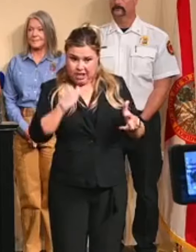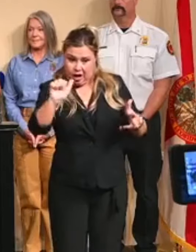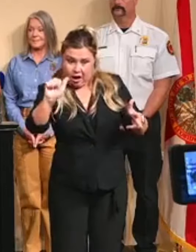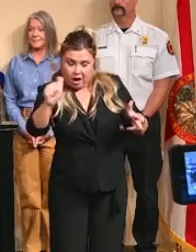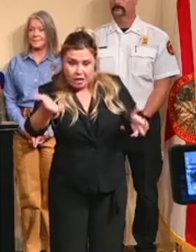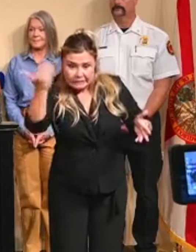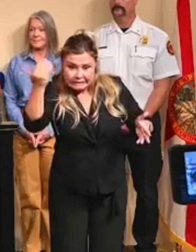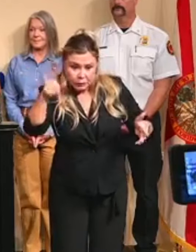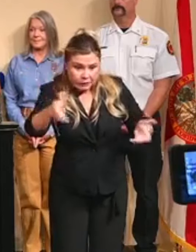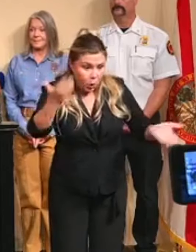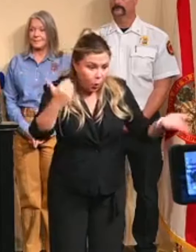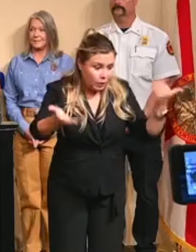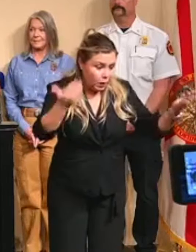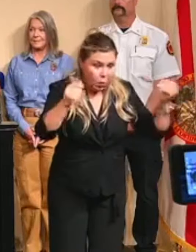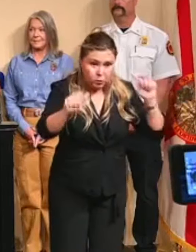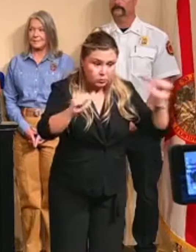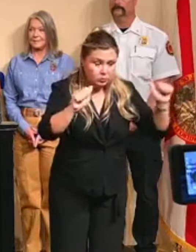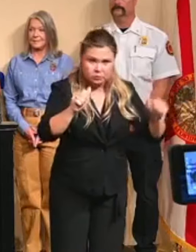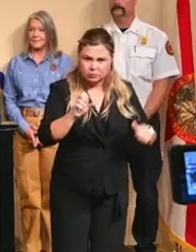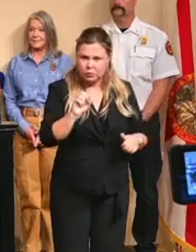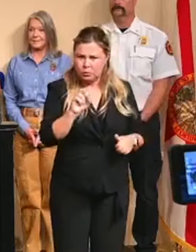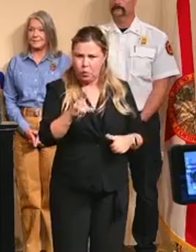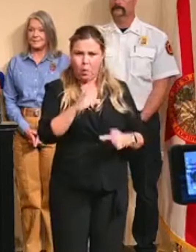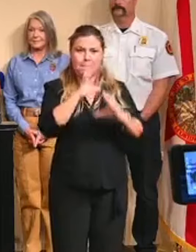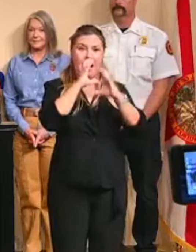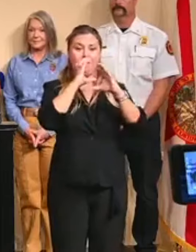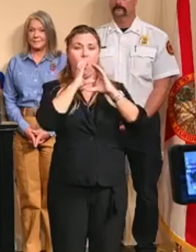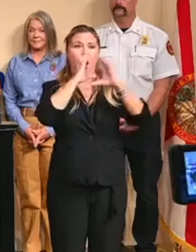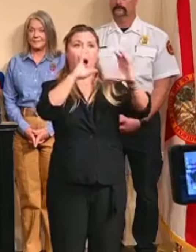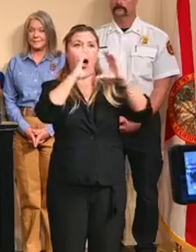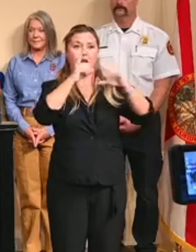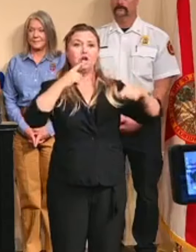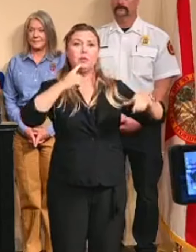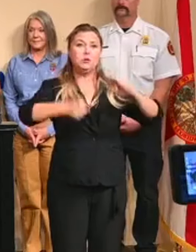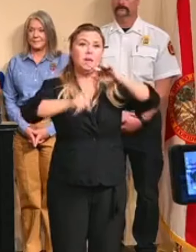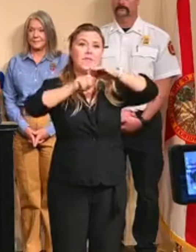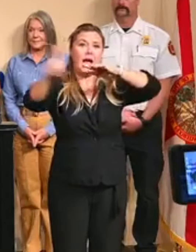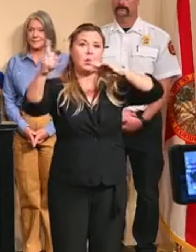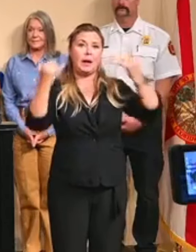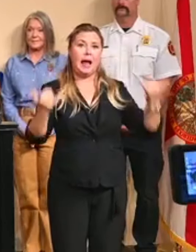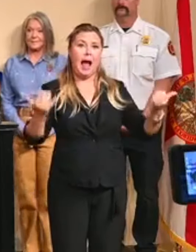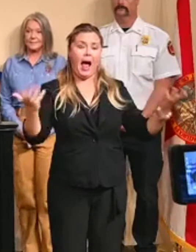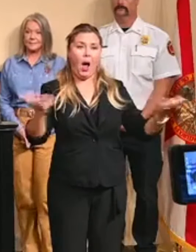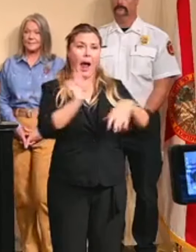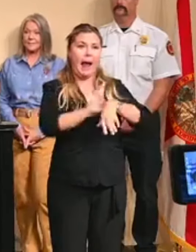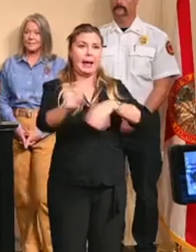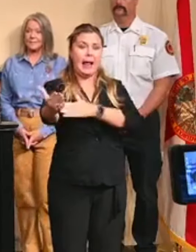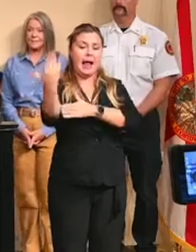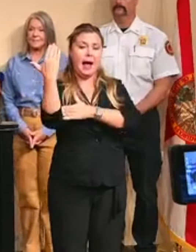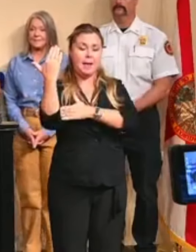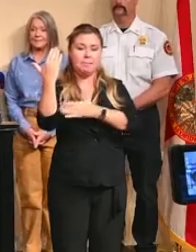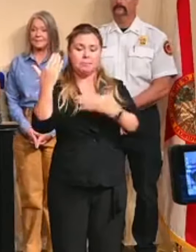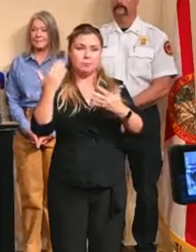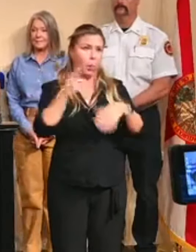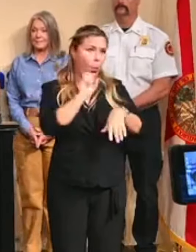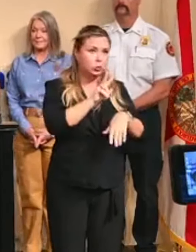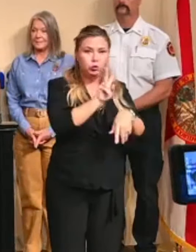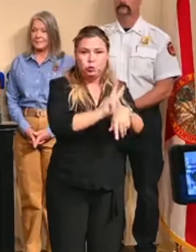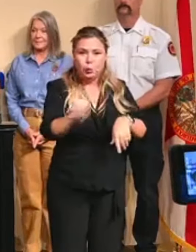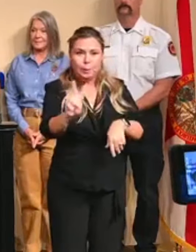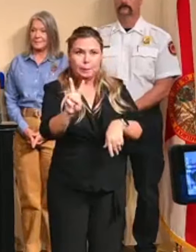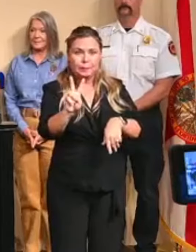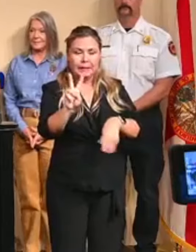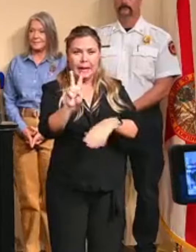on doors, reminding folks, or blasting it from a megaphone saying, y'all need to get out at 8 a.m. and 2 p.m.